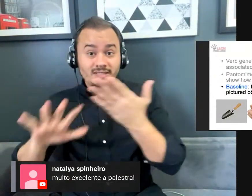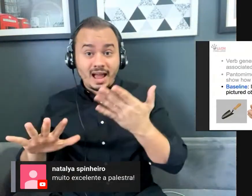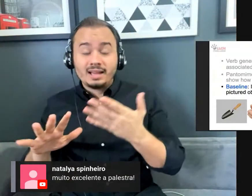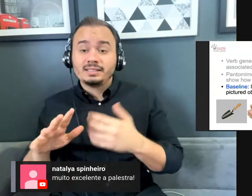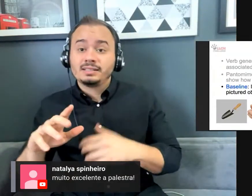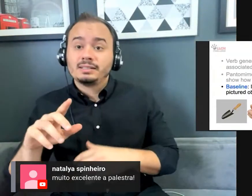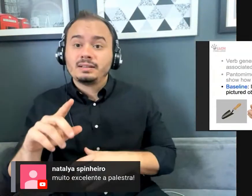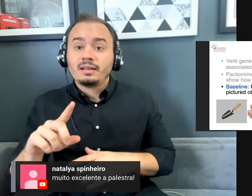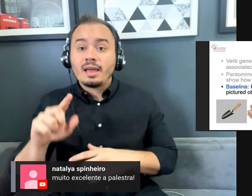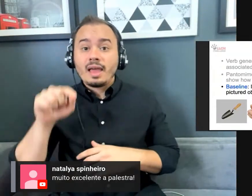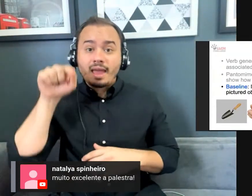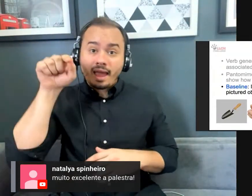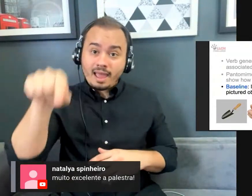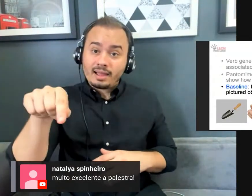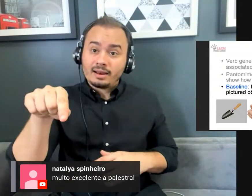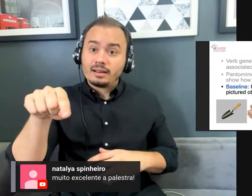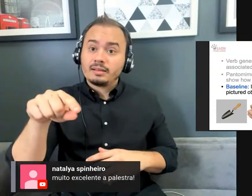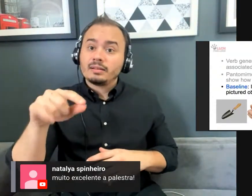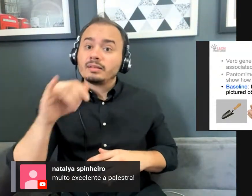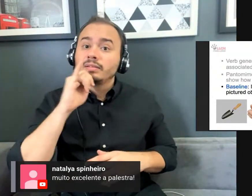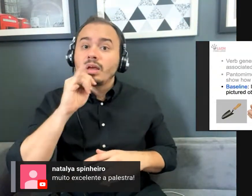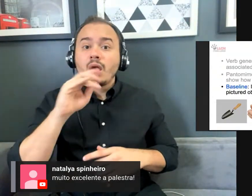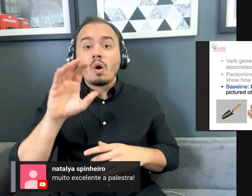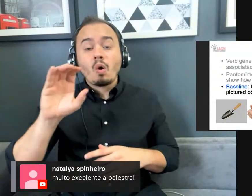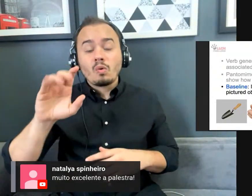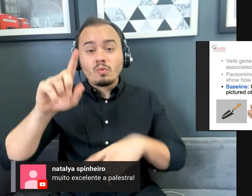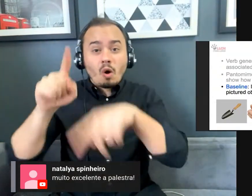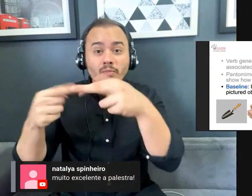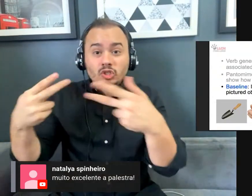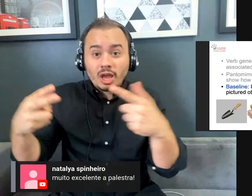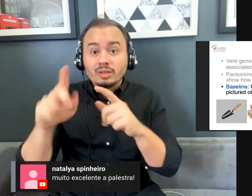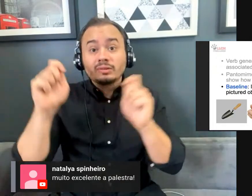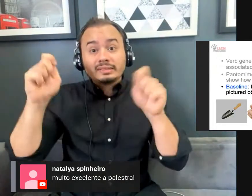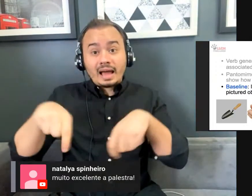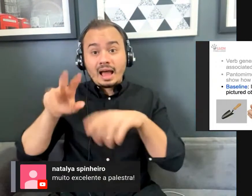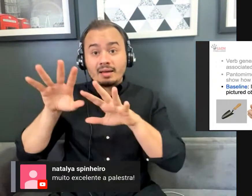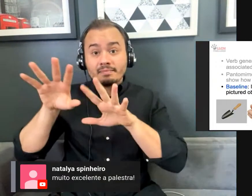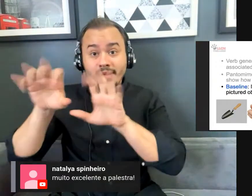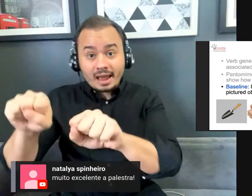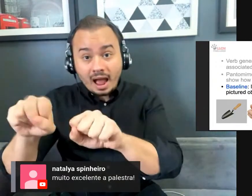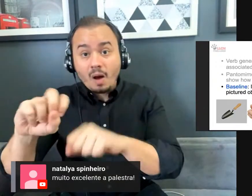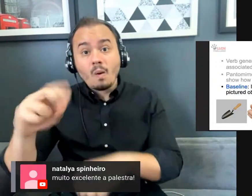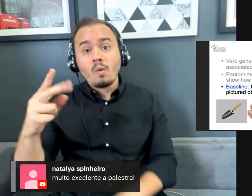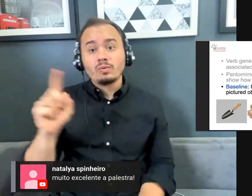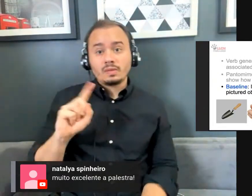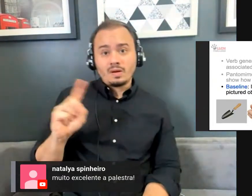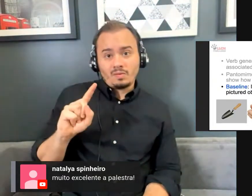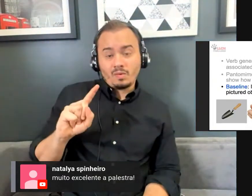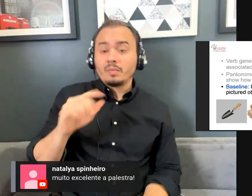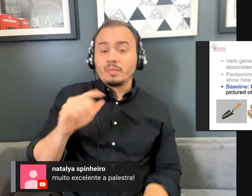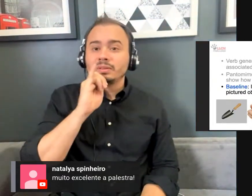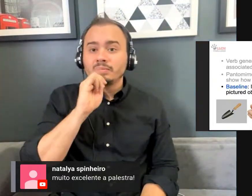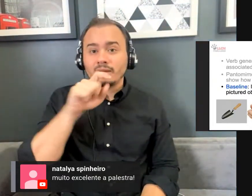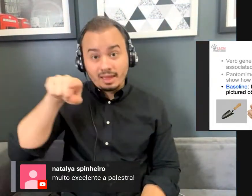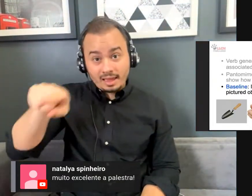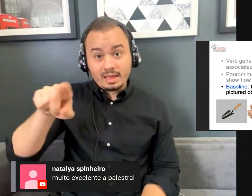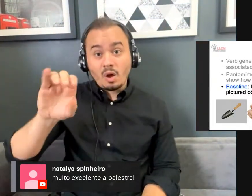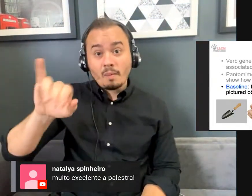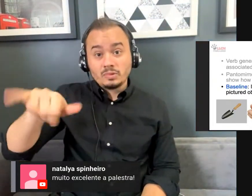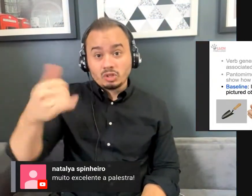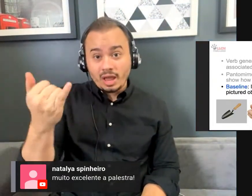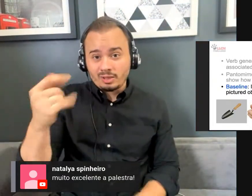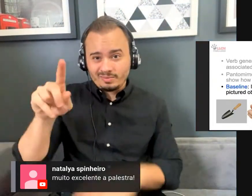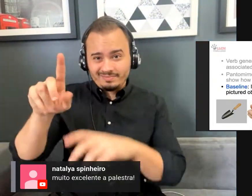there was an object you couldn't hold. And you just had to gesture for each one. You could hold it or you couldn't hold it with this